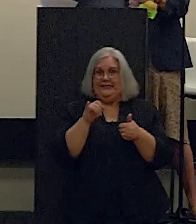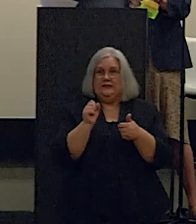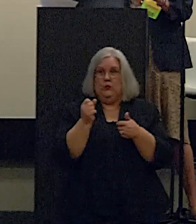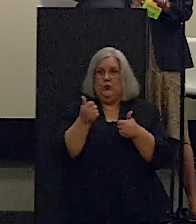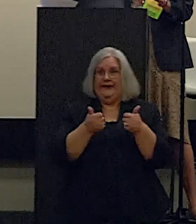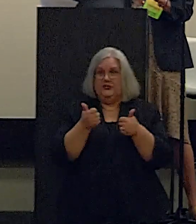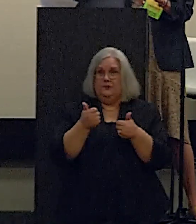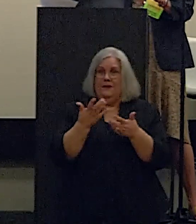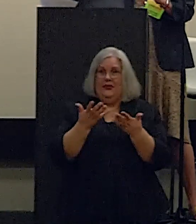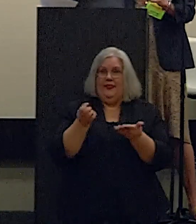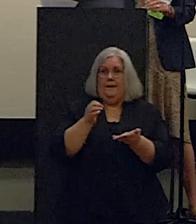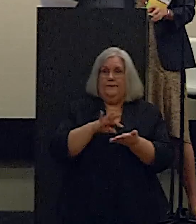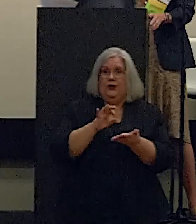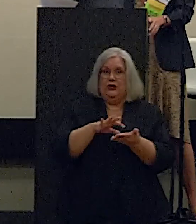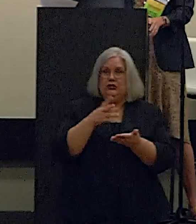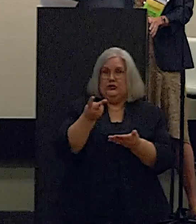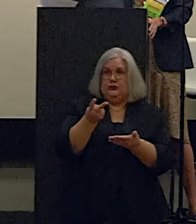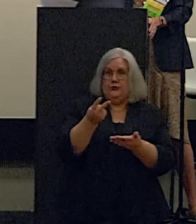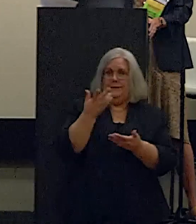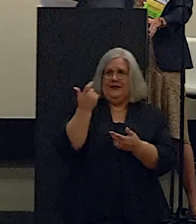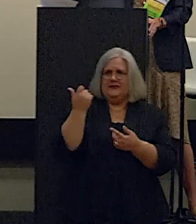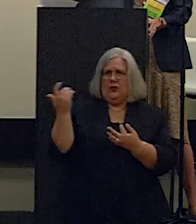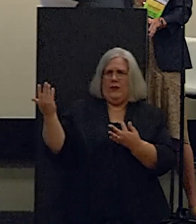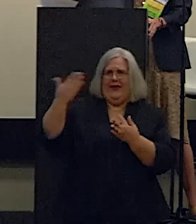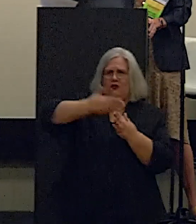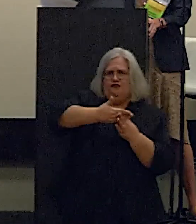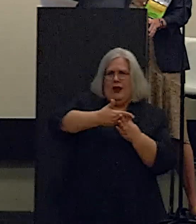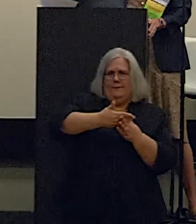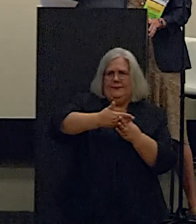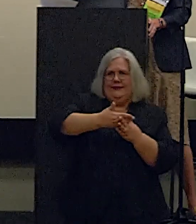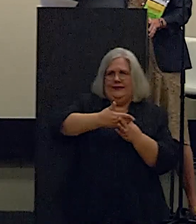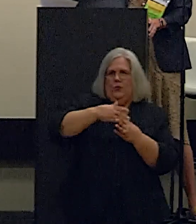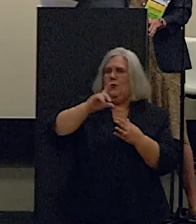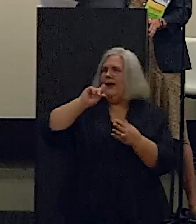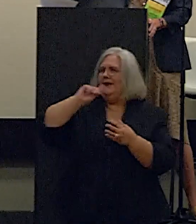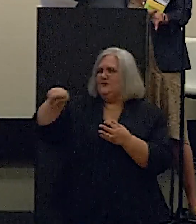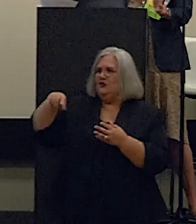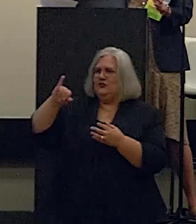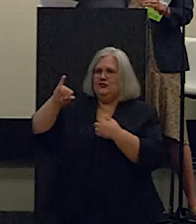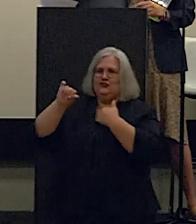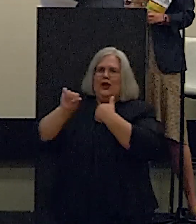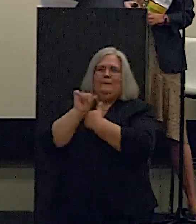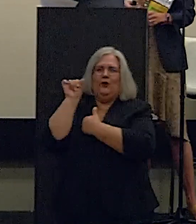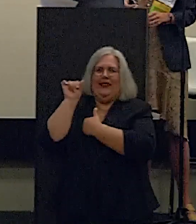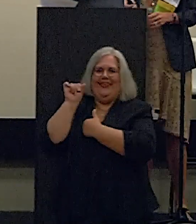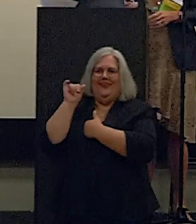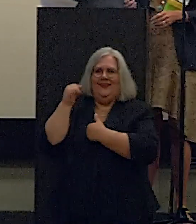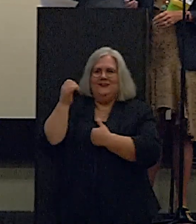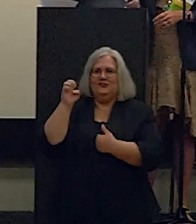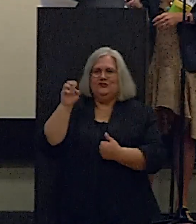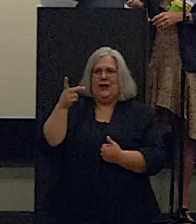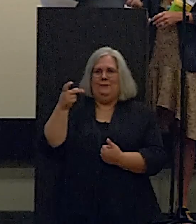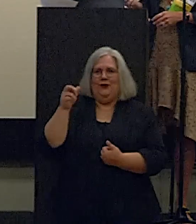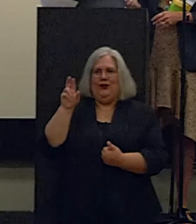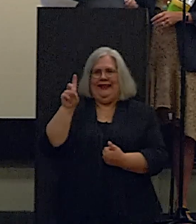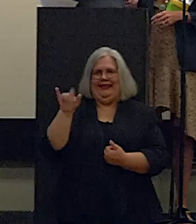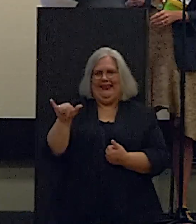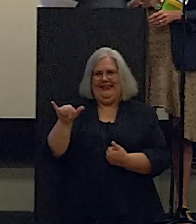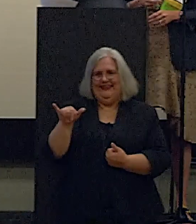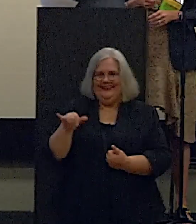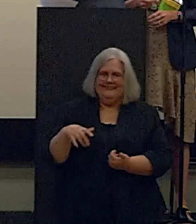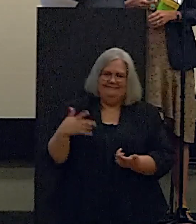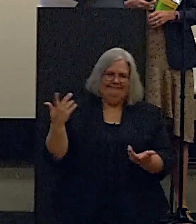2 of the same in because they got interrupted in having to answer the Jeopardy question. Okay.